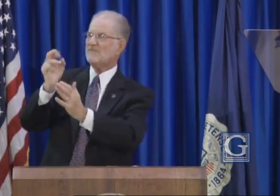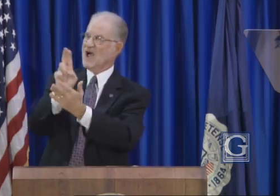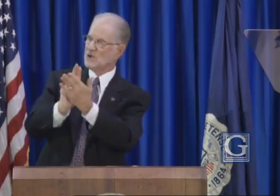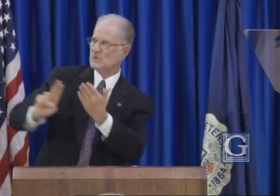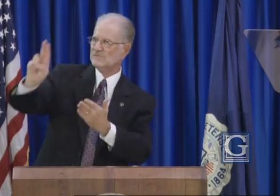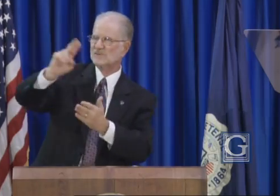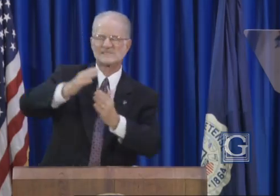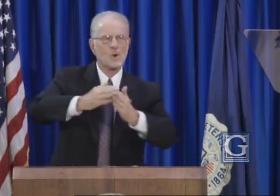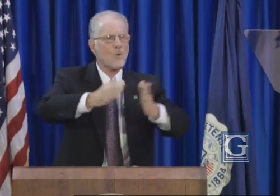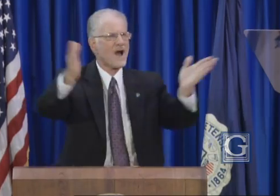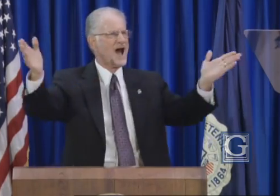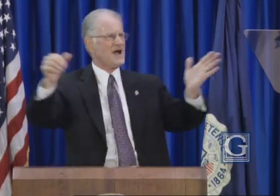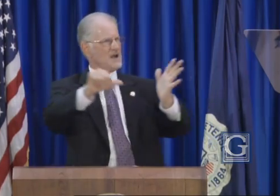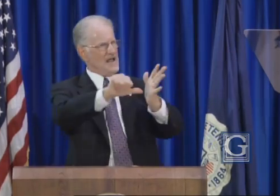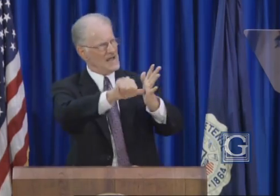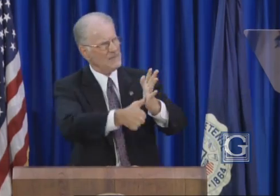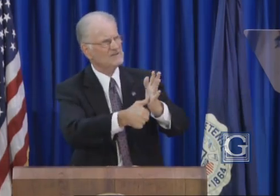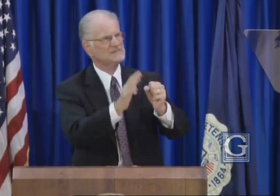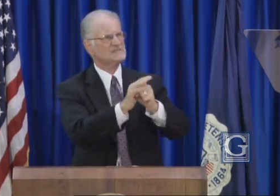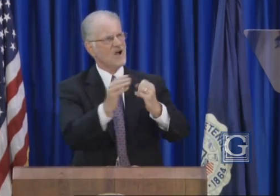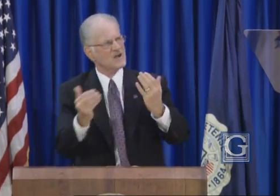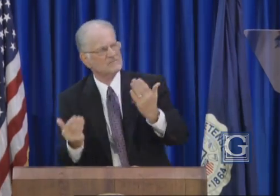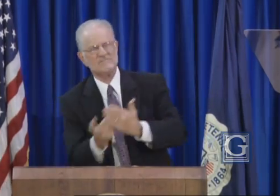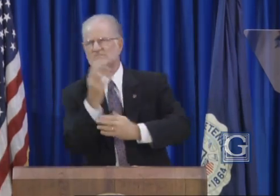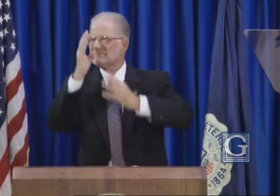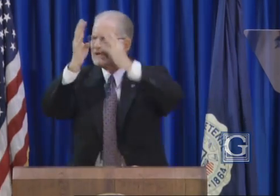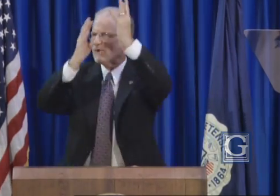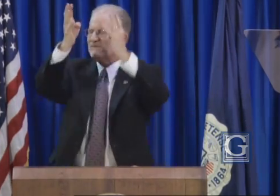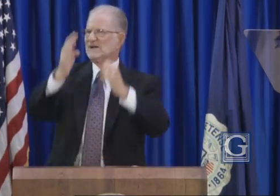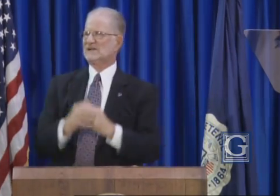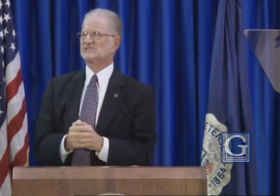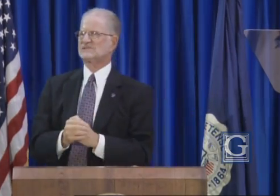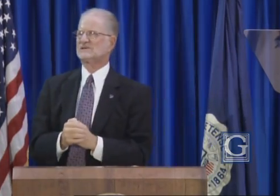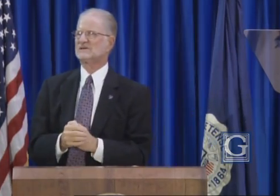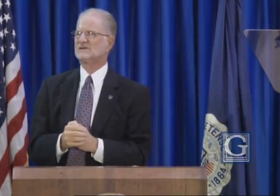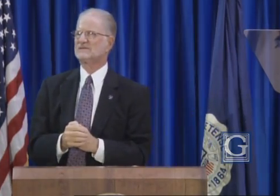are the very beginning of a university-wide emphasis on innovation.